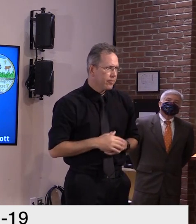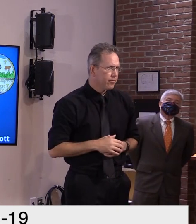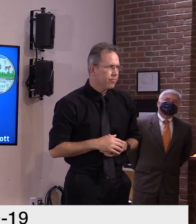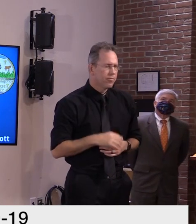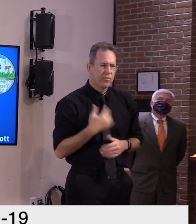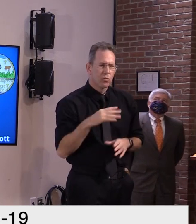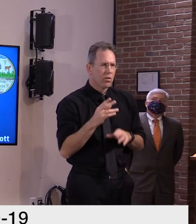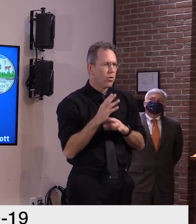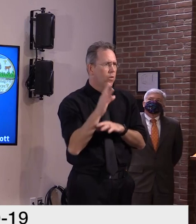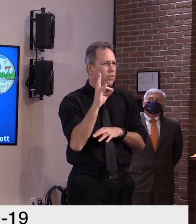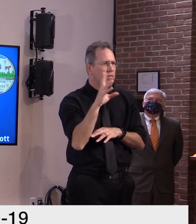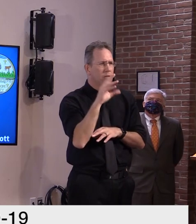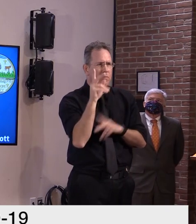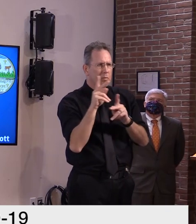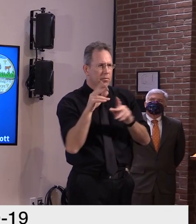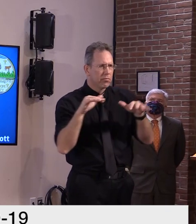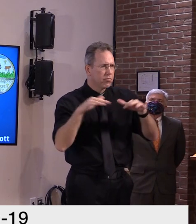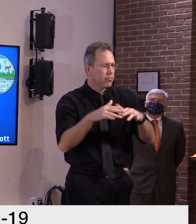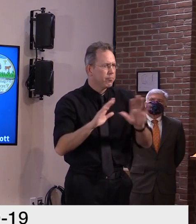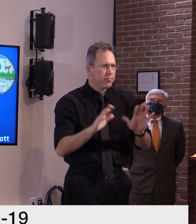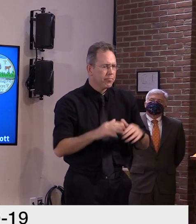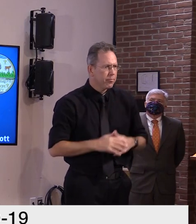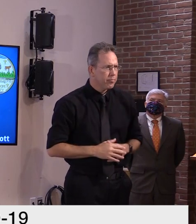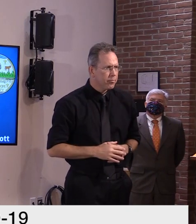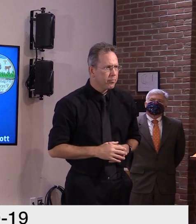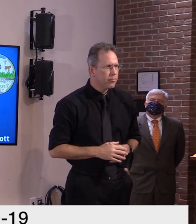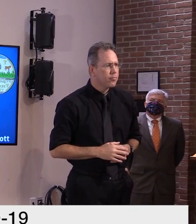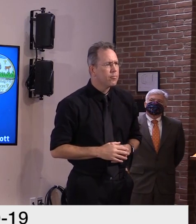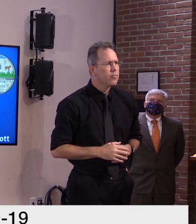Now, when the governor issued the original restaurant